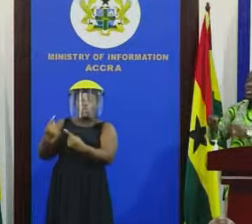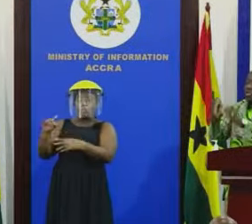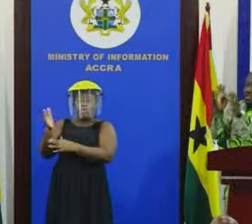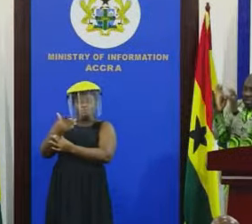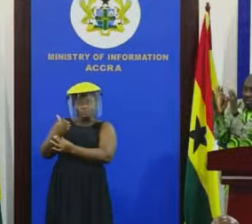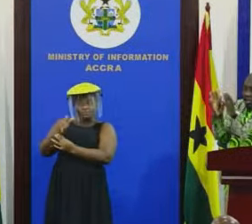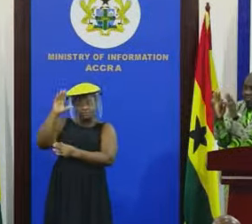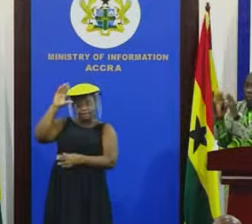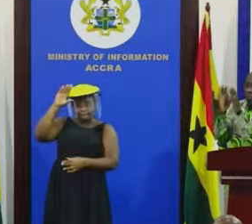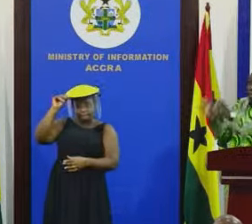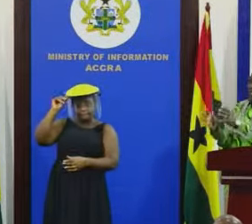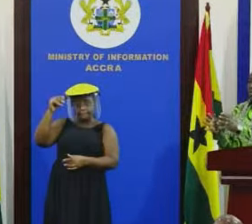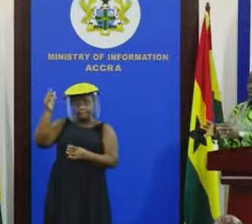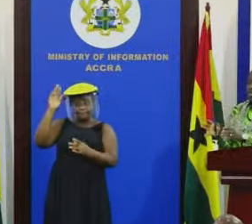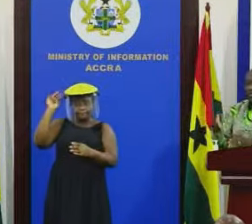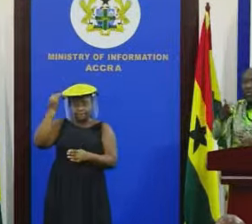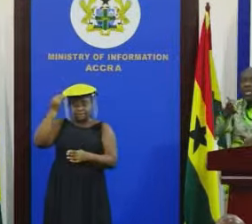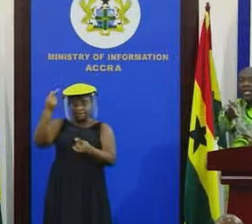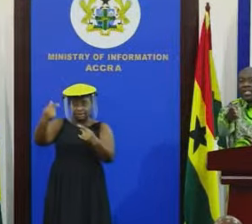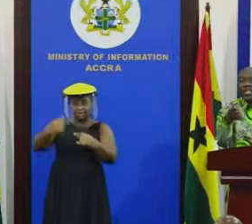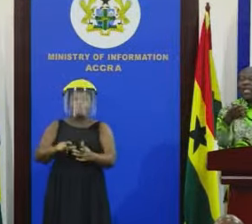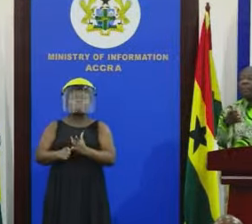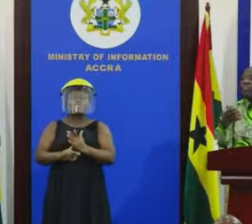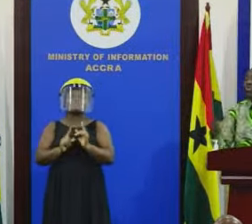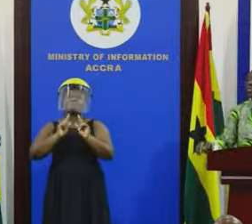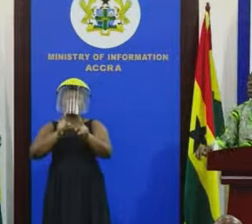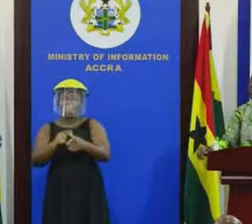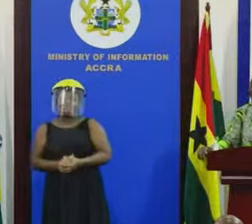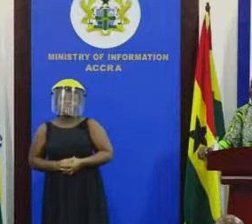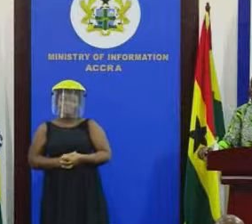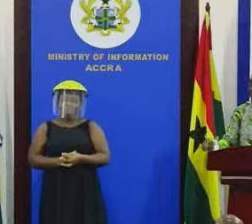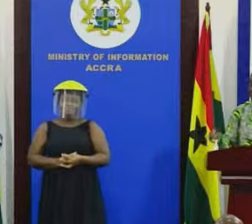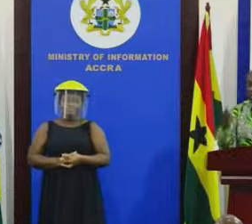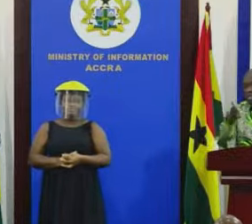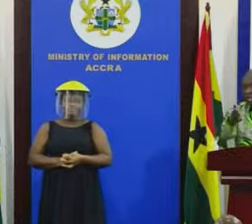doing anything to deal with it from a policy point of view, and then they can move into